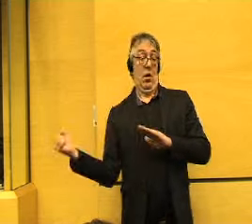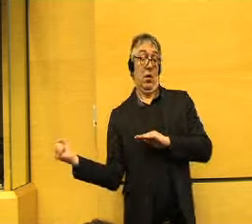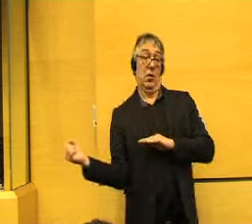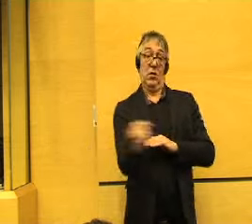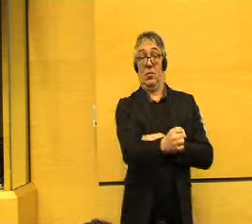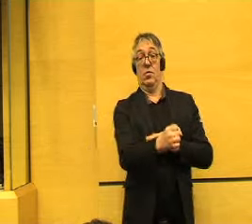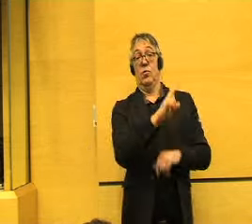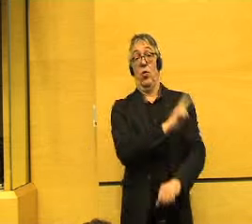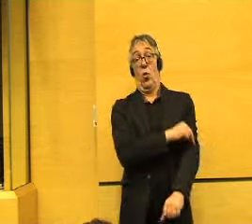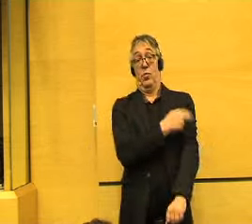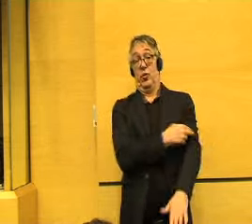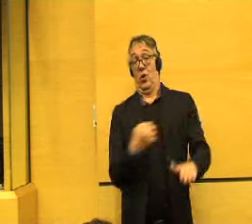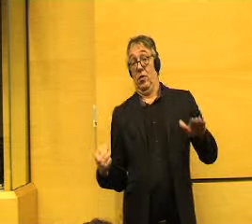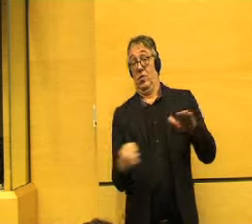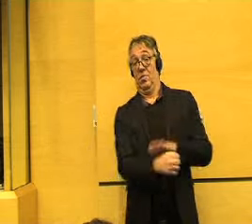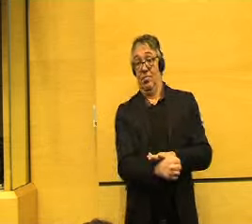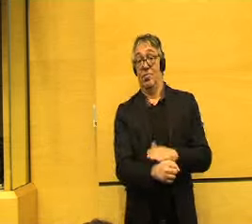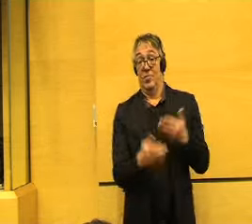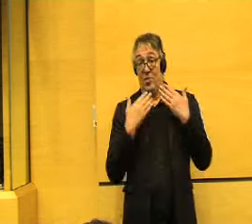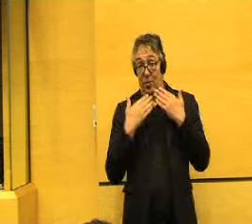court. Thank you.